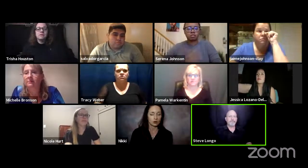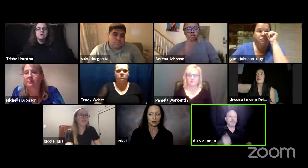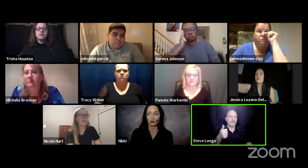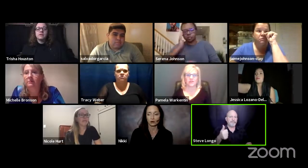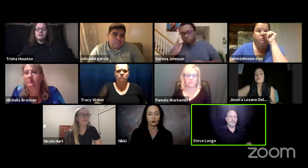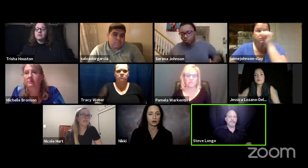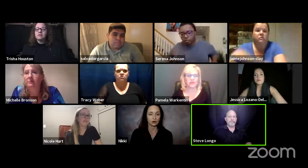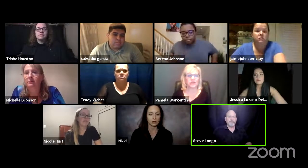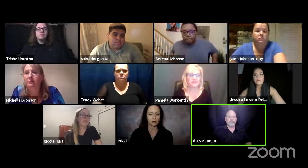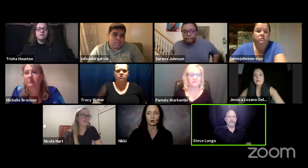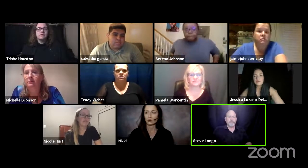Stop sharing.